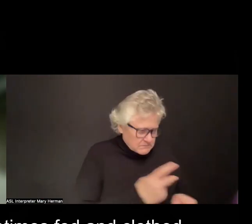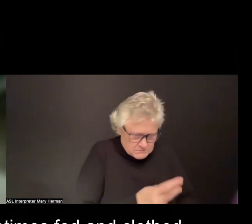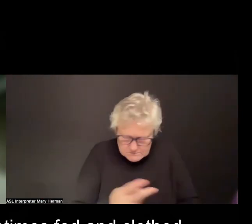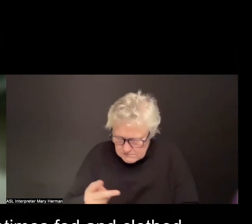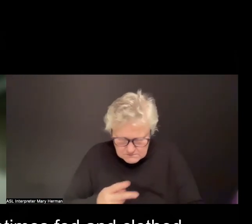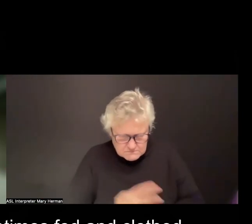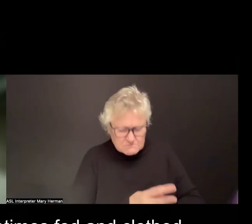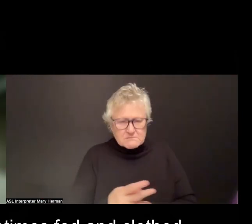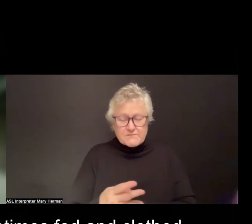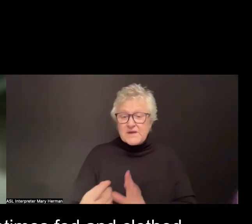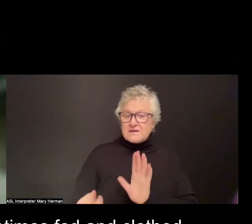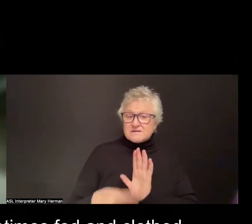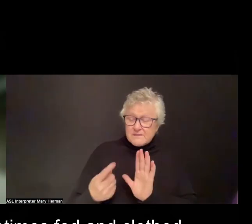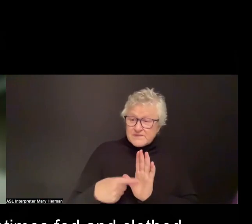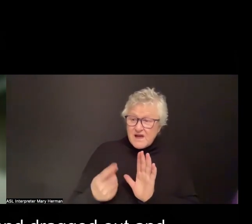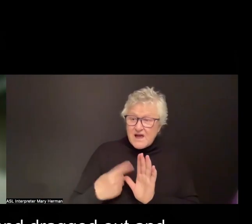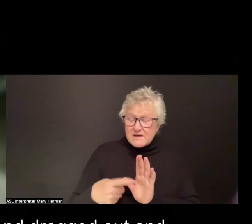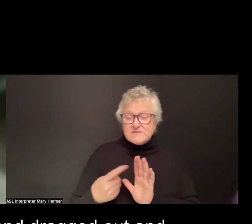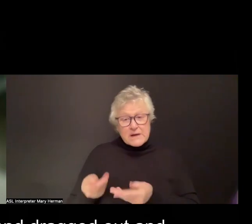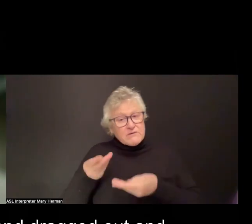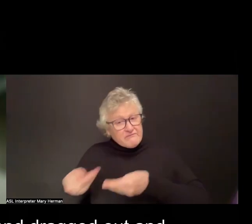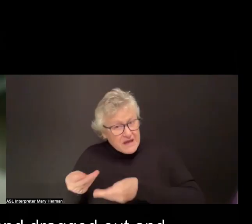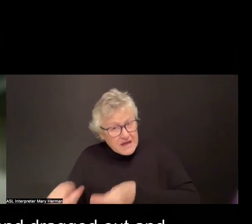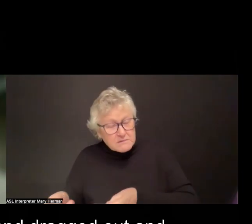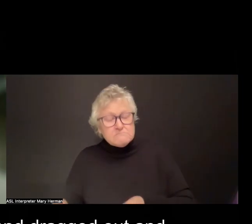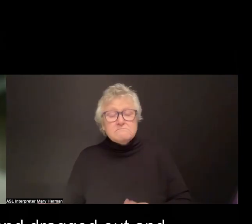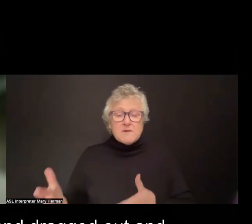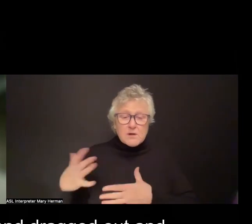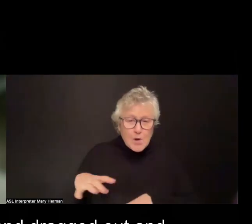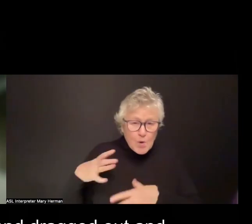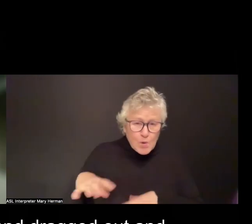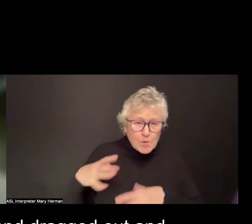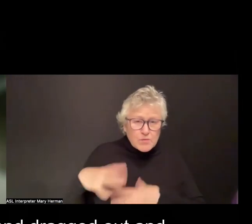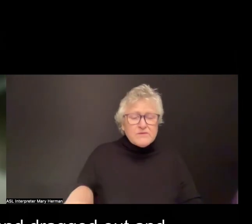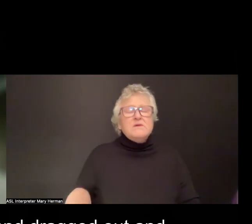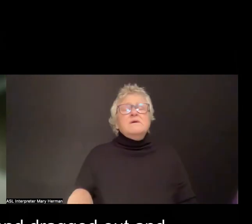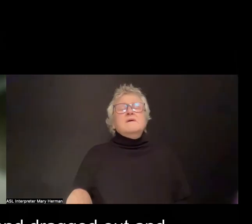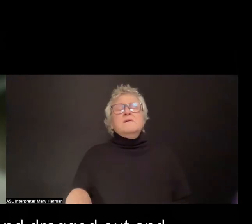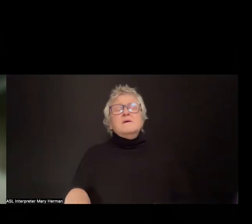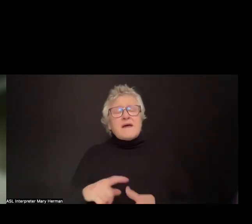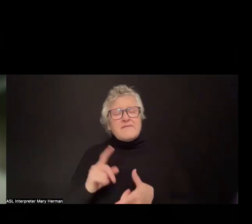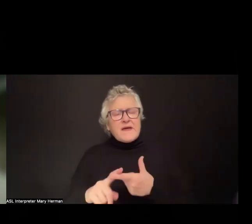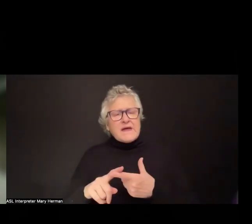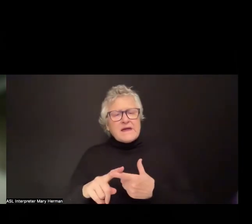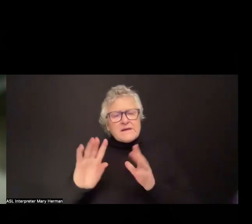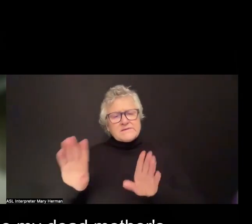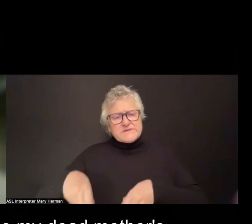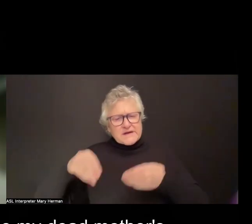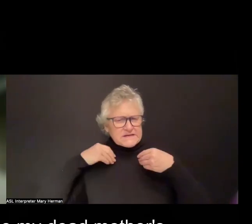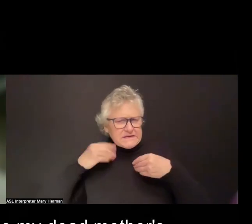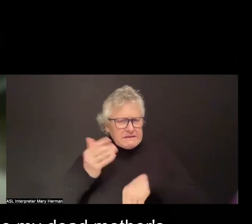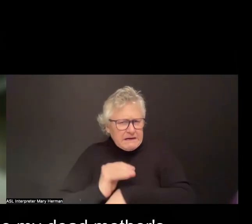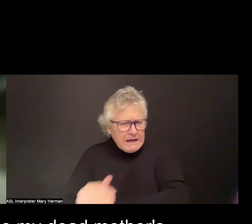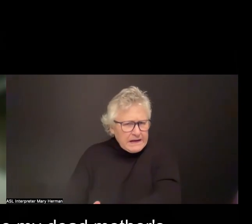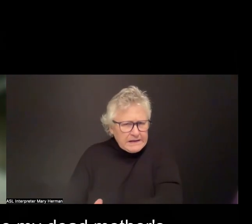clothed, tucked into attics and doorways and kitchens at night, and dragged out and scrubbed clean when it's time to go to meeting. Mrs.